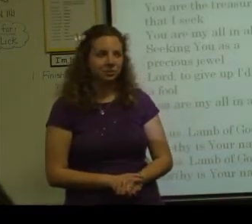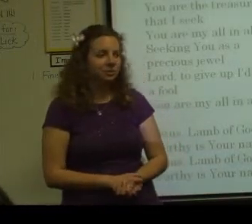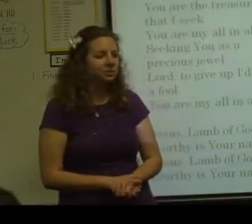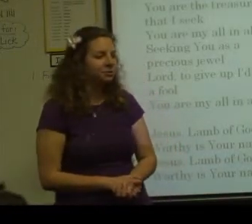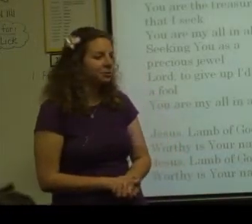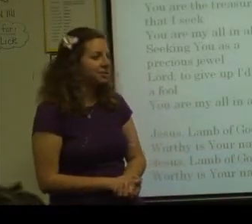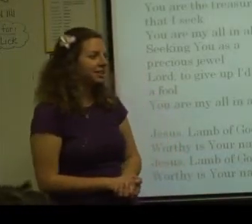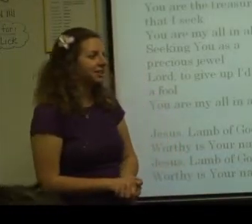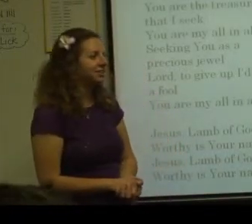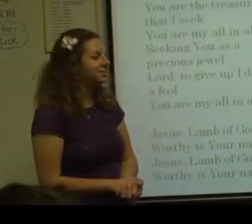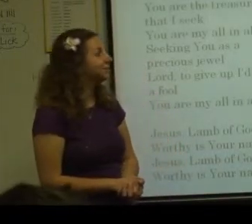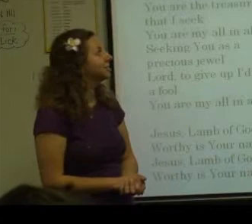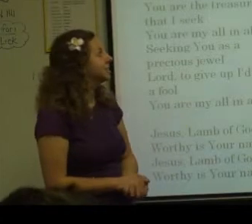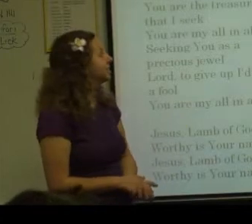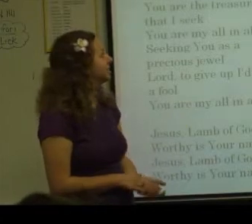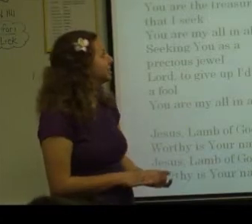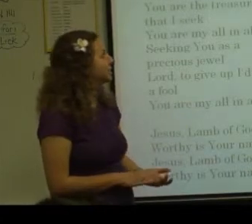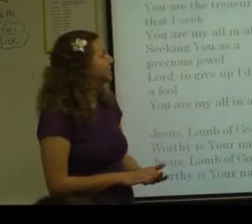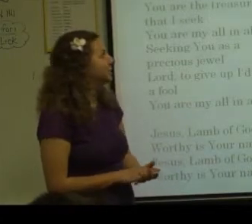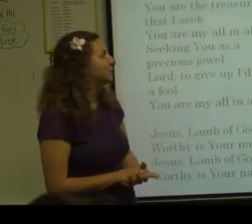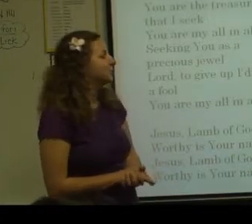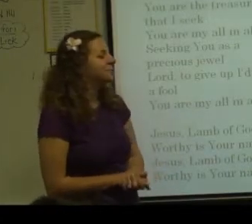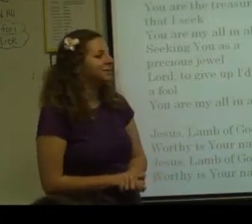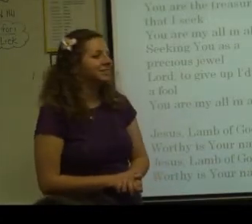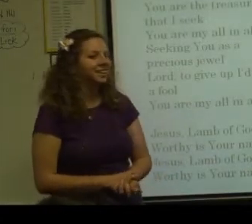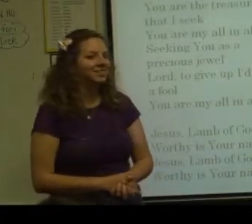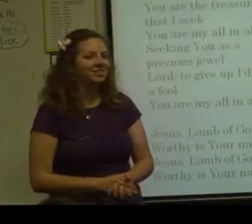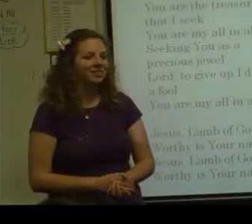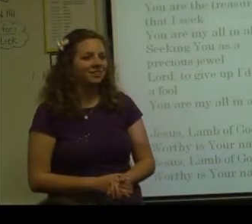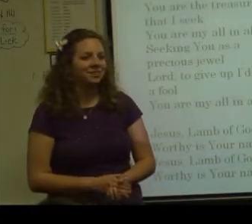So read through the words again and see if there's anything else that you need to know to be able to sign the song on your own.